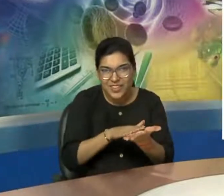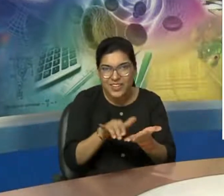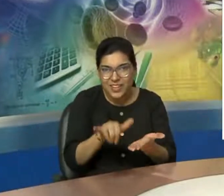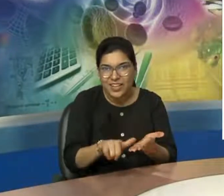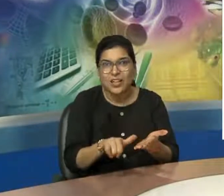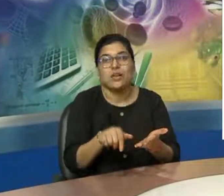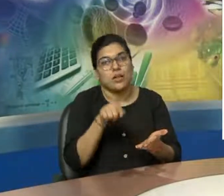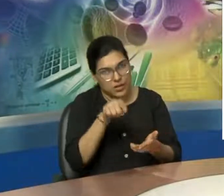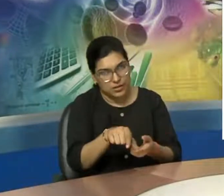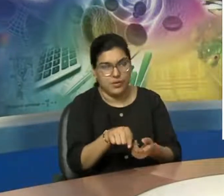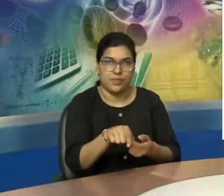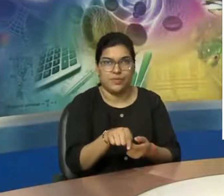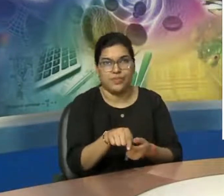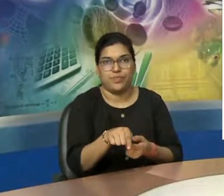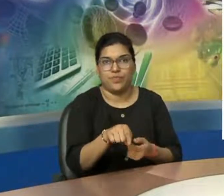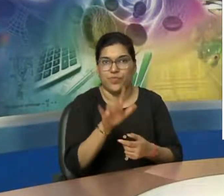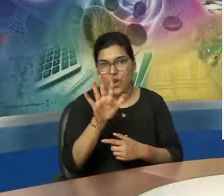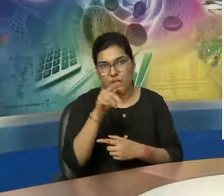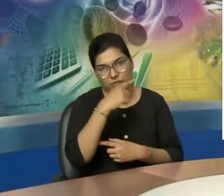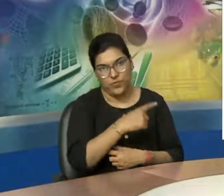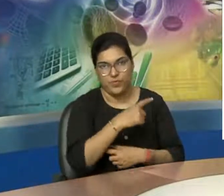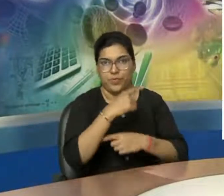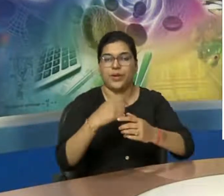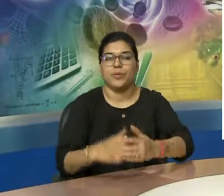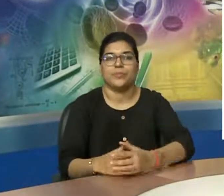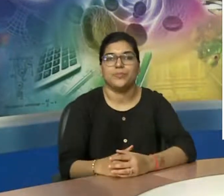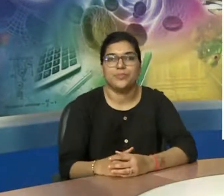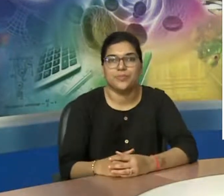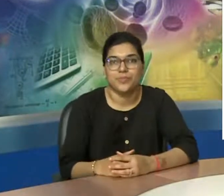And biome refers basically to terrestrial areas.